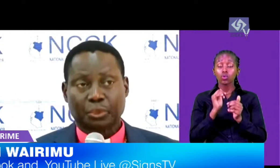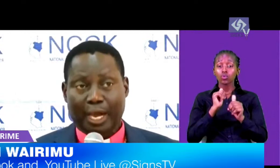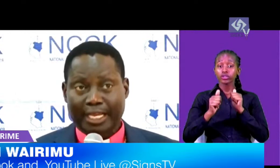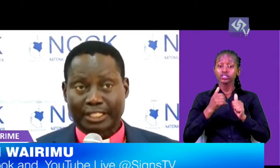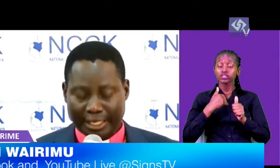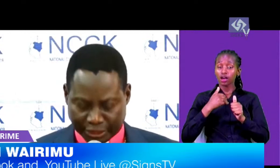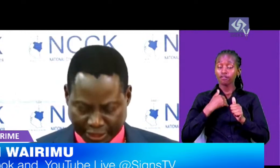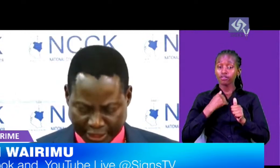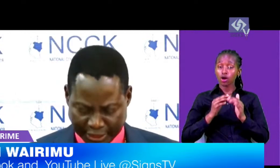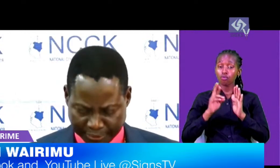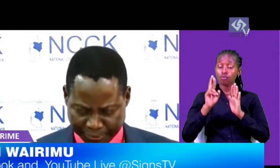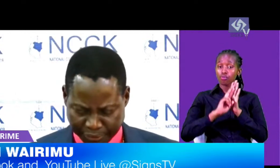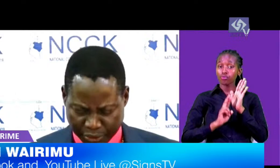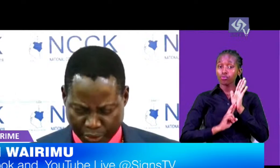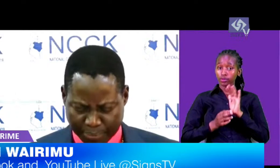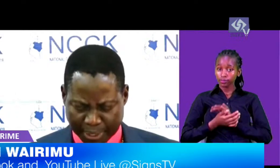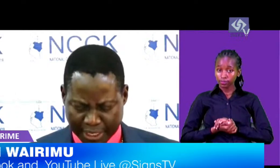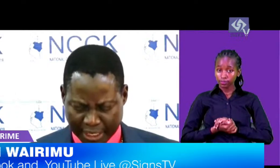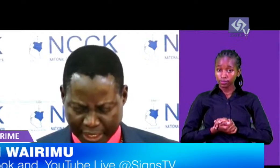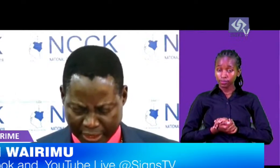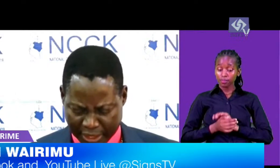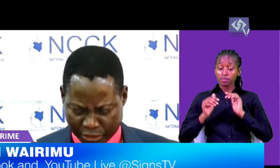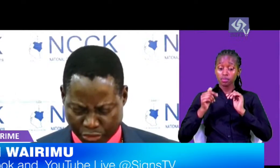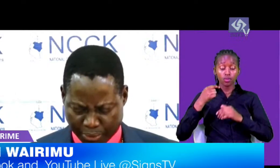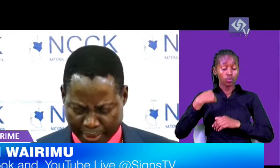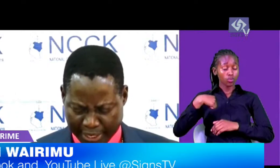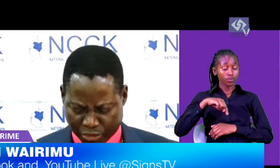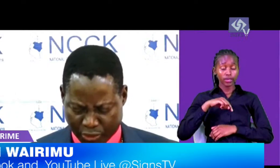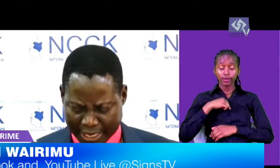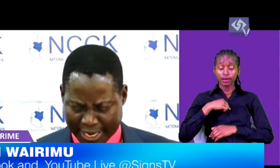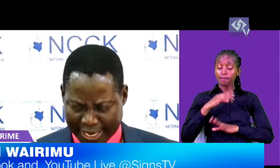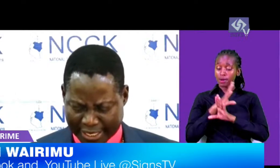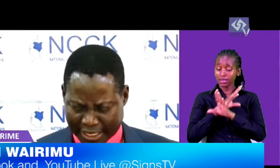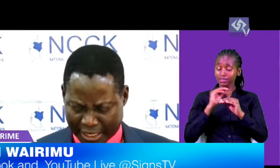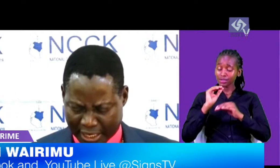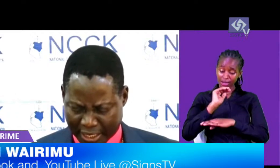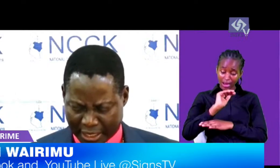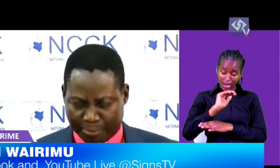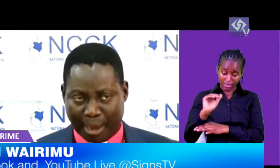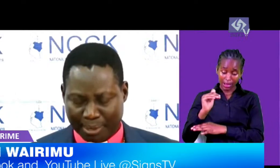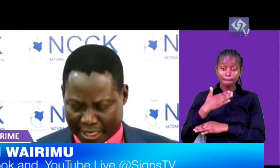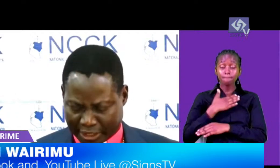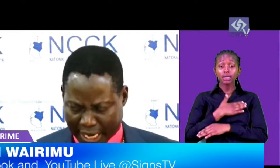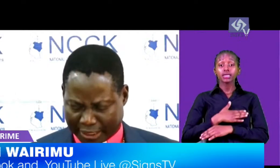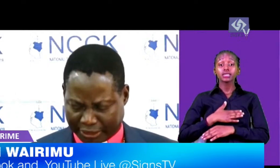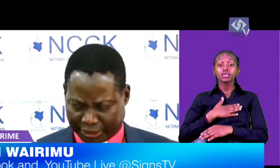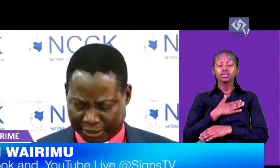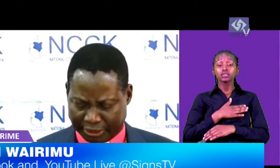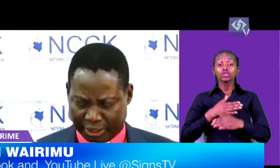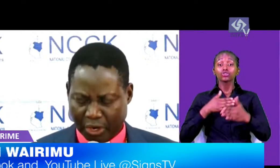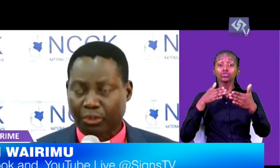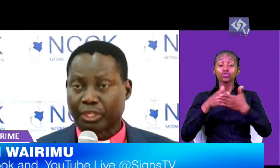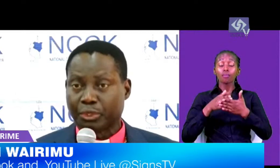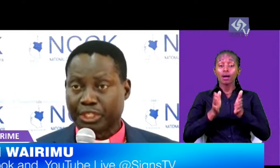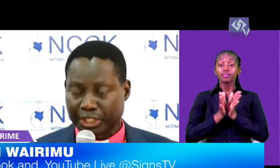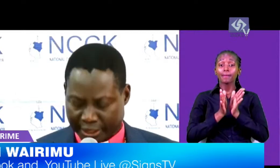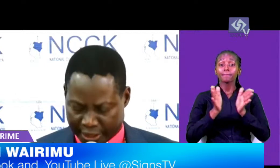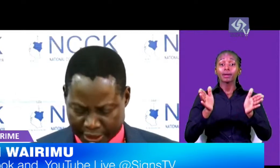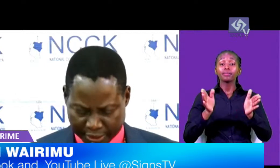Your Excellency, we plead that you bring to an end the public attacks on the judiciary.